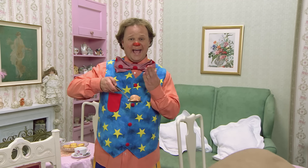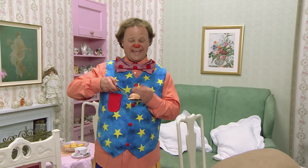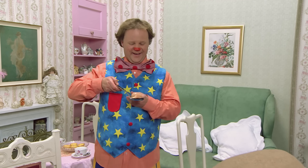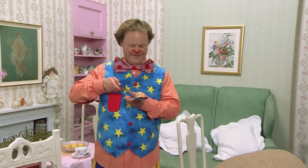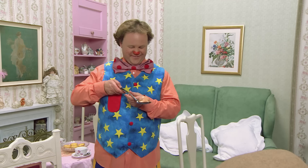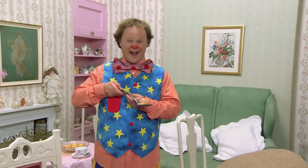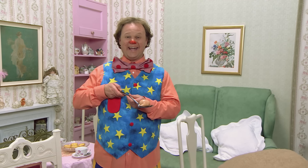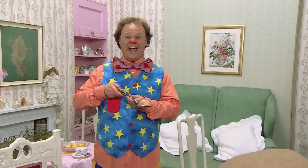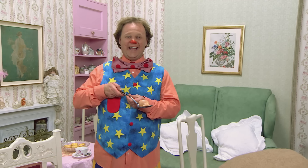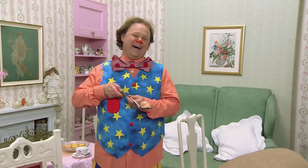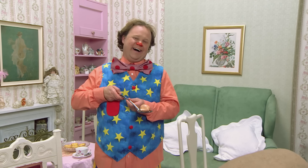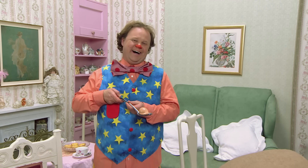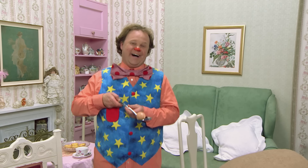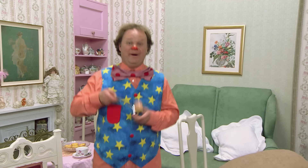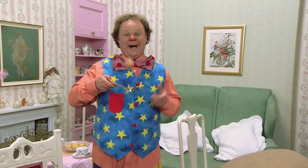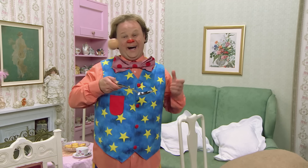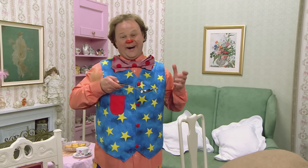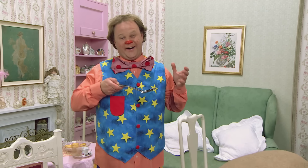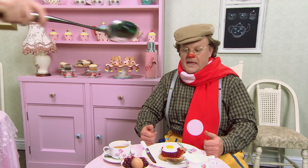you, Granddad! Oh, woohoo!